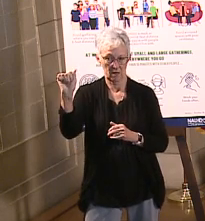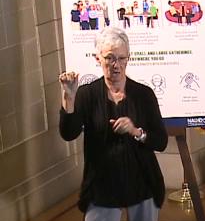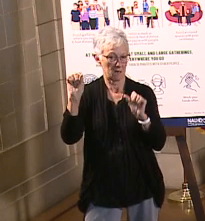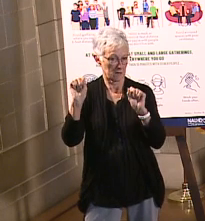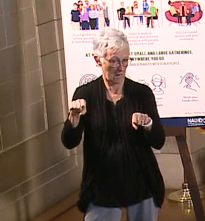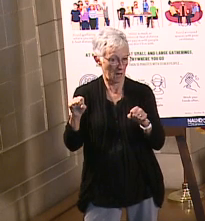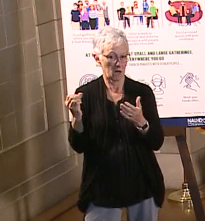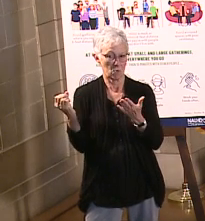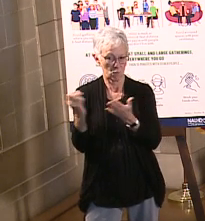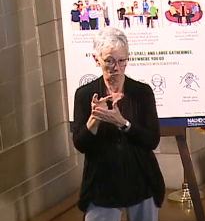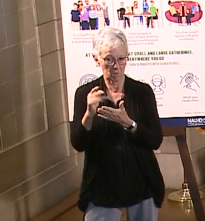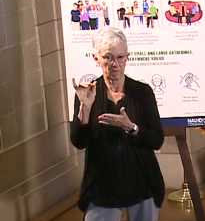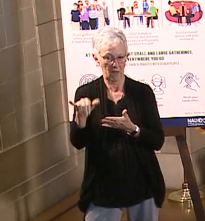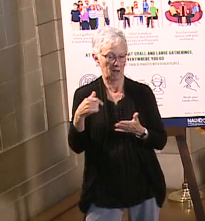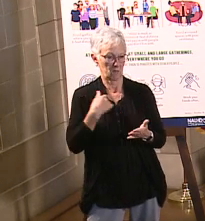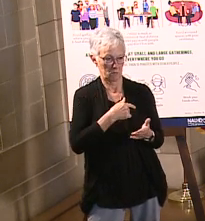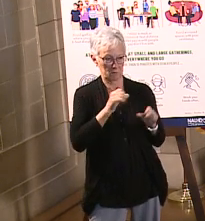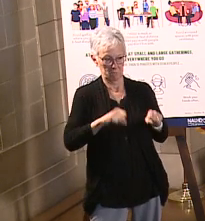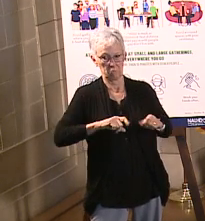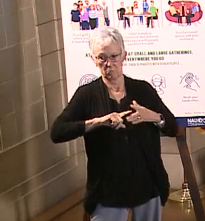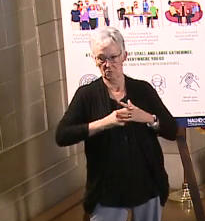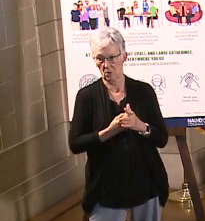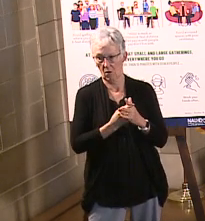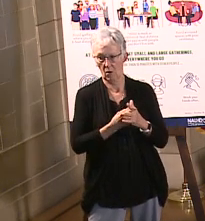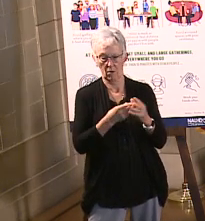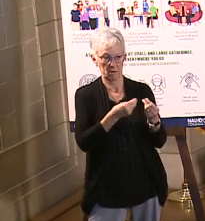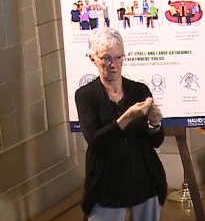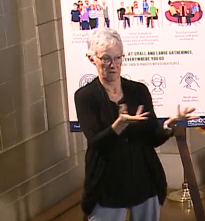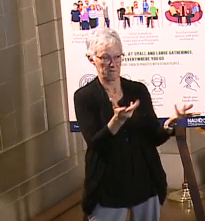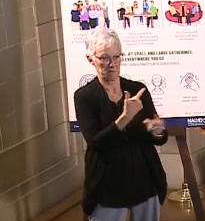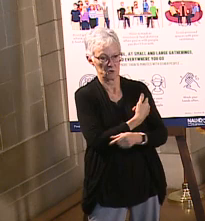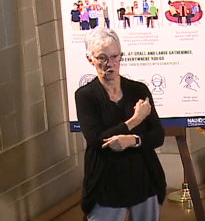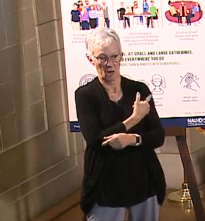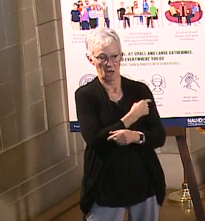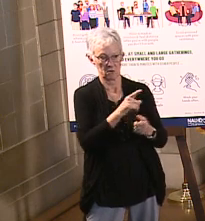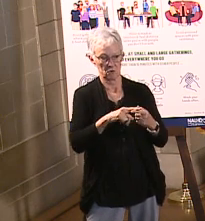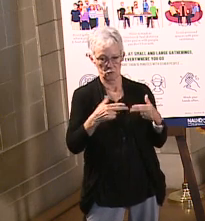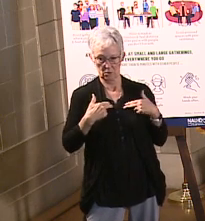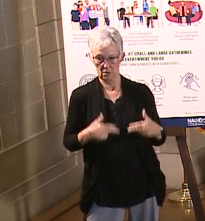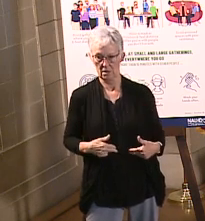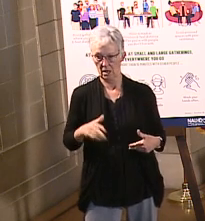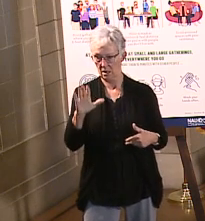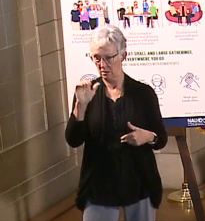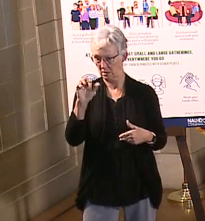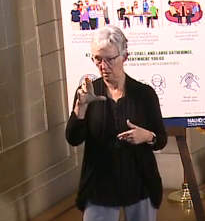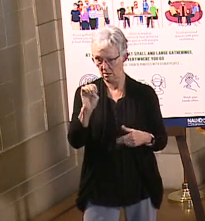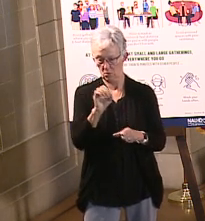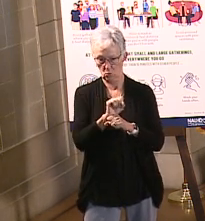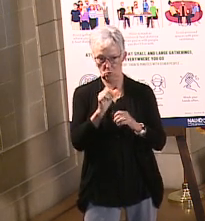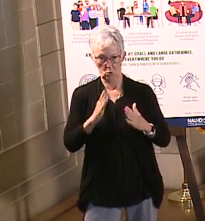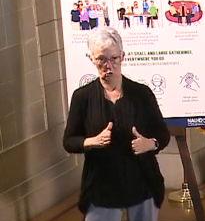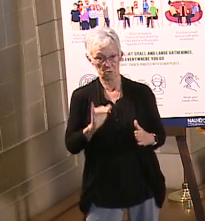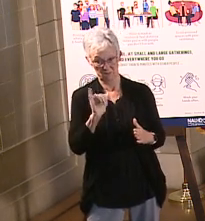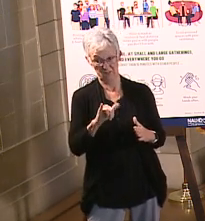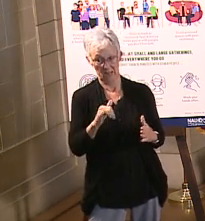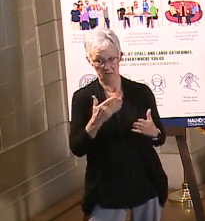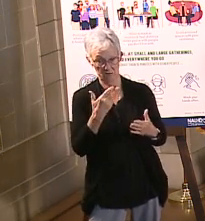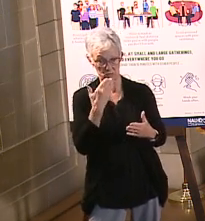start distributing those vaccines to our healthcare workers starting that middle of December. So exciting news there. So great